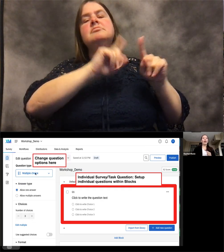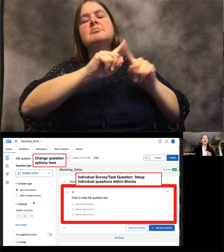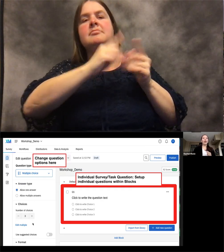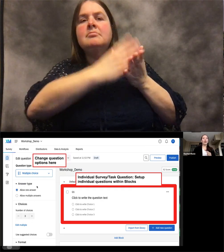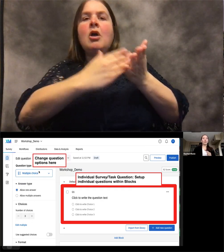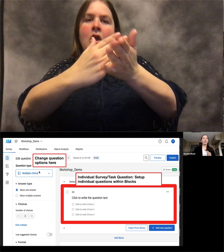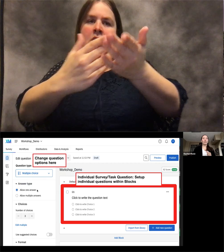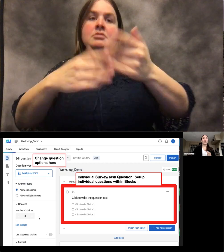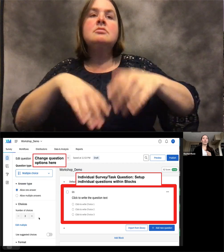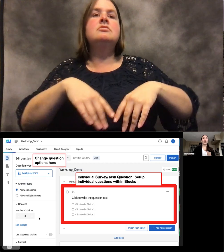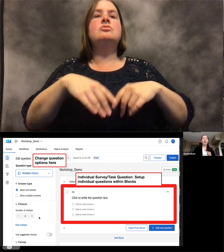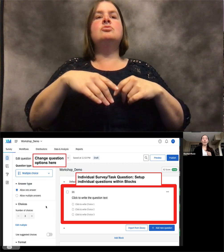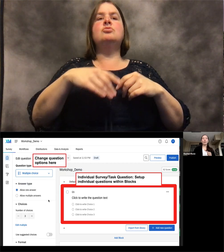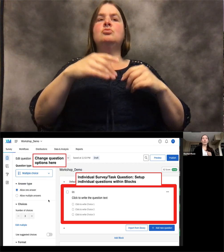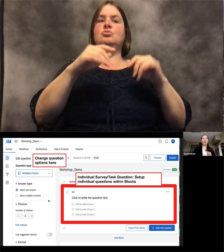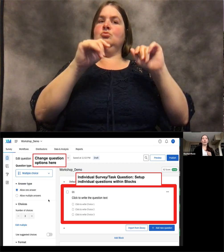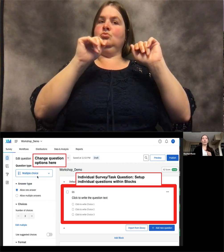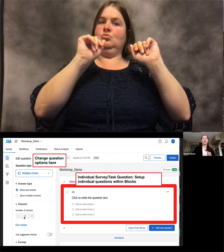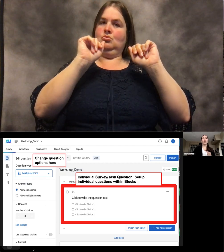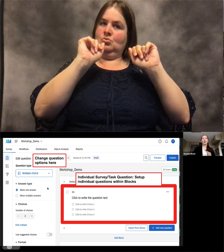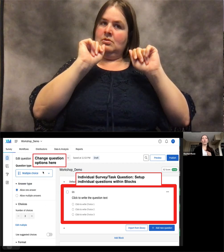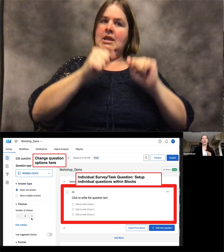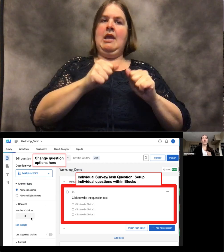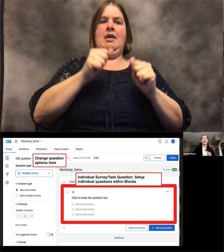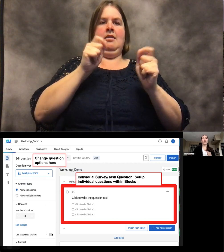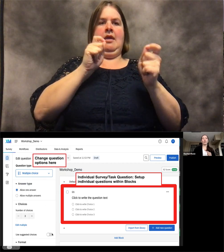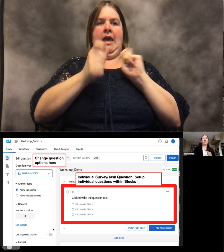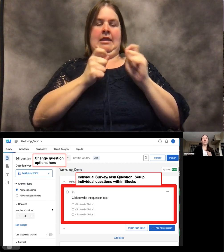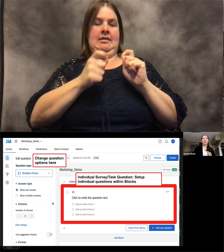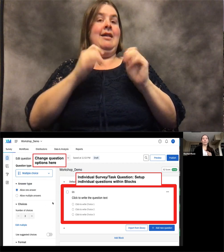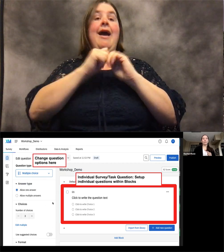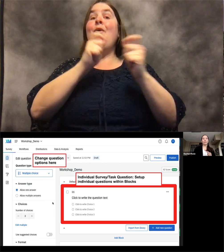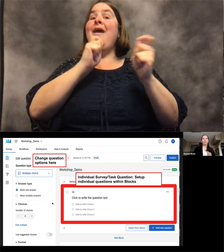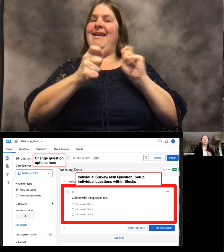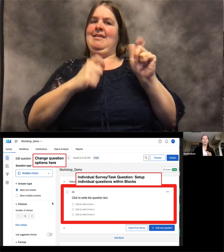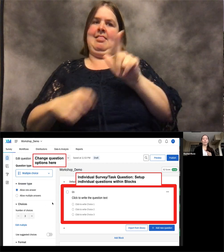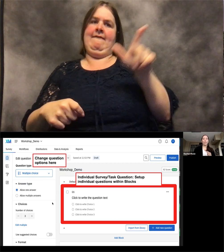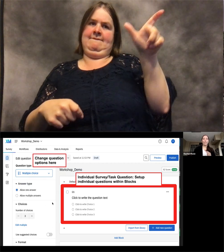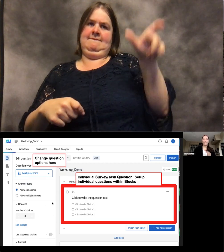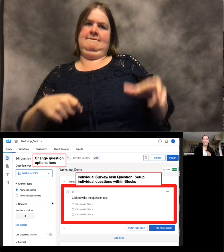you'll have the options to change these elements over here on the left.